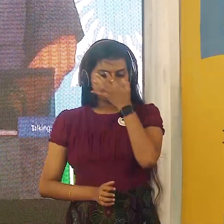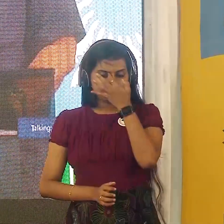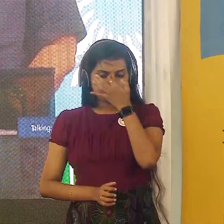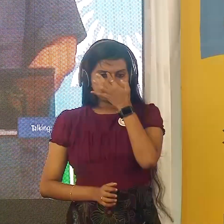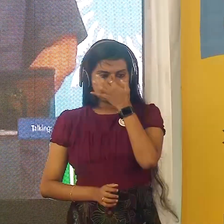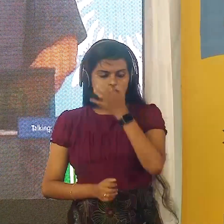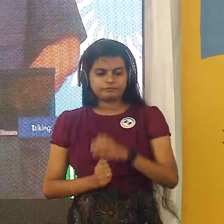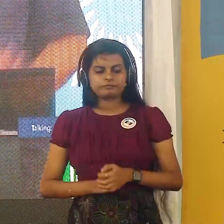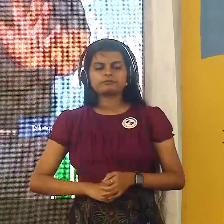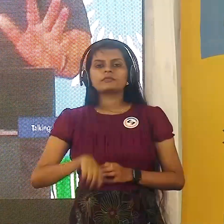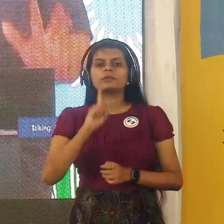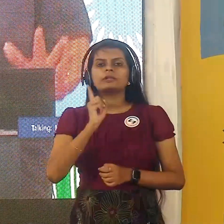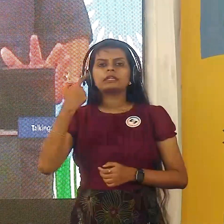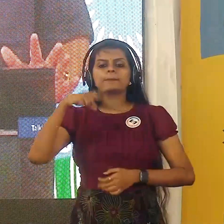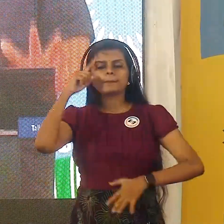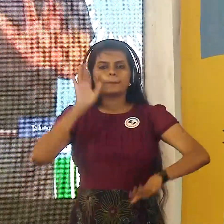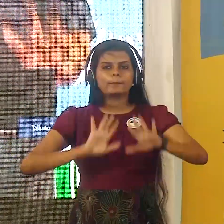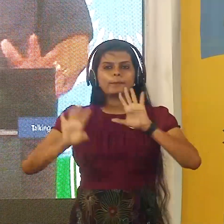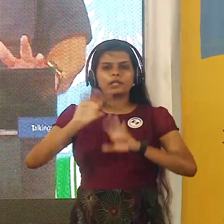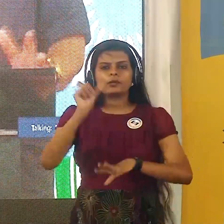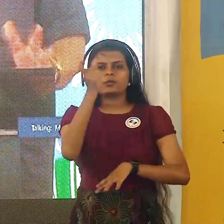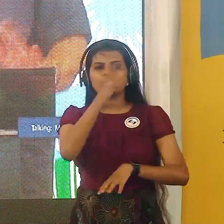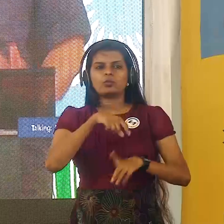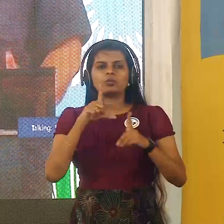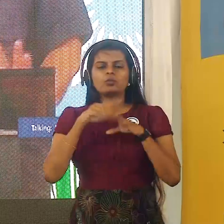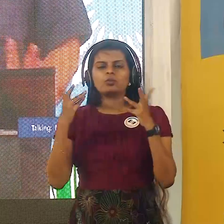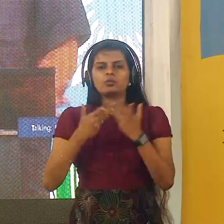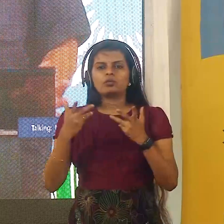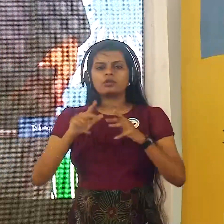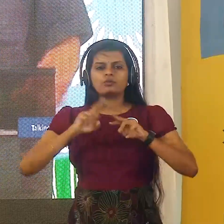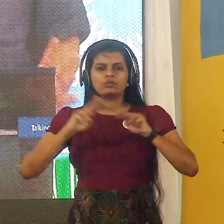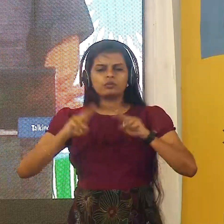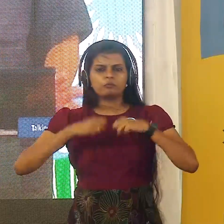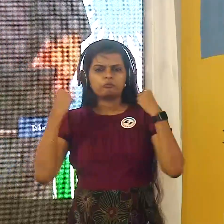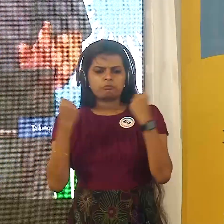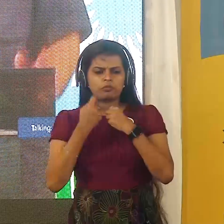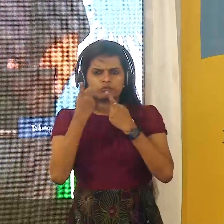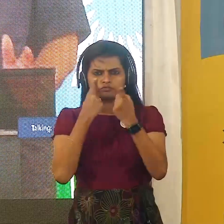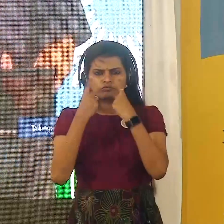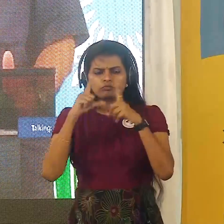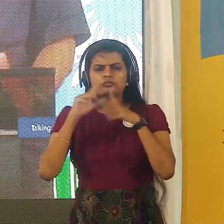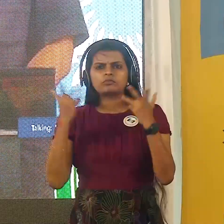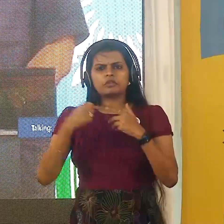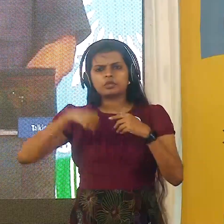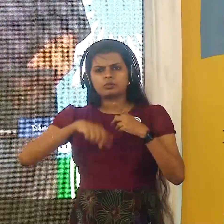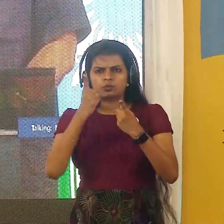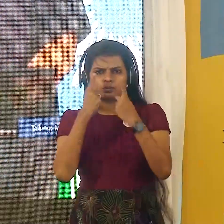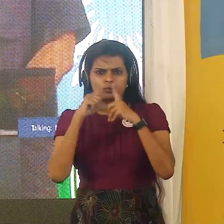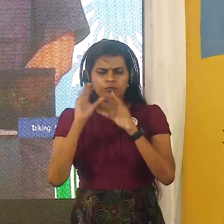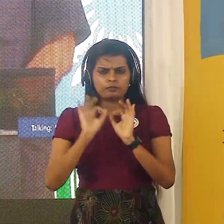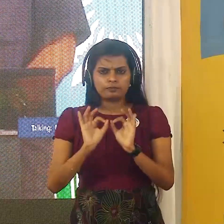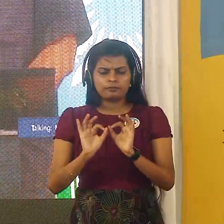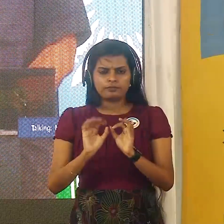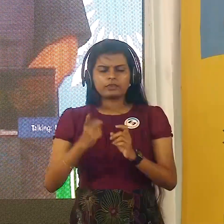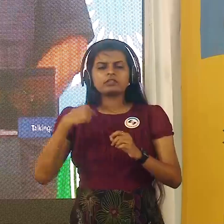the planning board itself does not plan to do any environmental cost-benefit analyses at present regarding